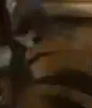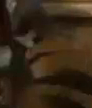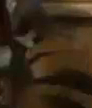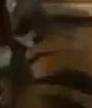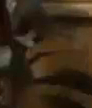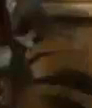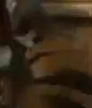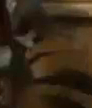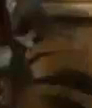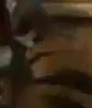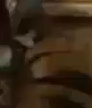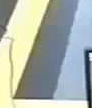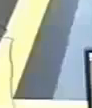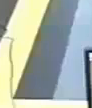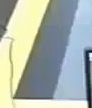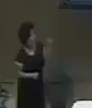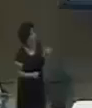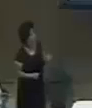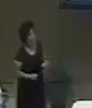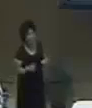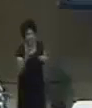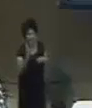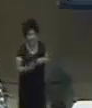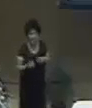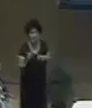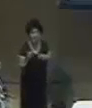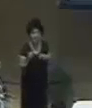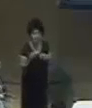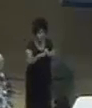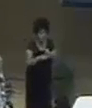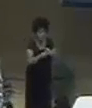Stanthorpe, and also a campus in Sydney.